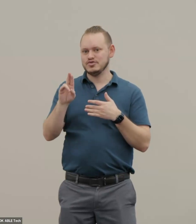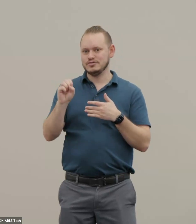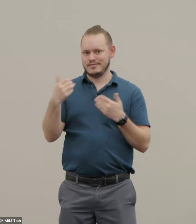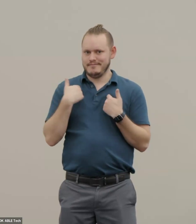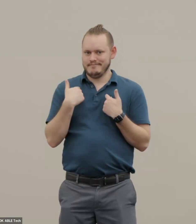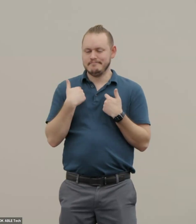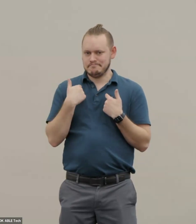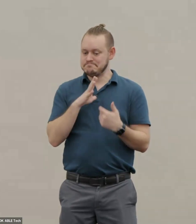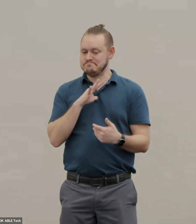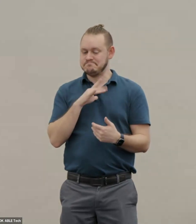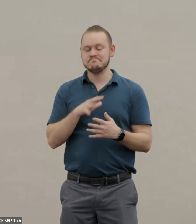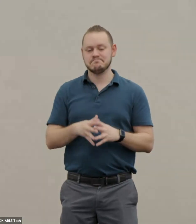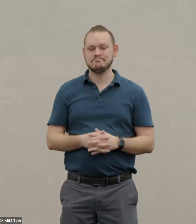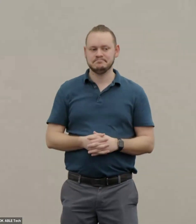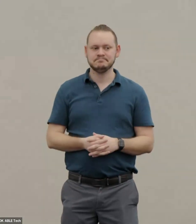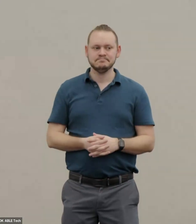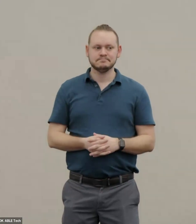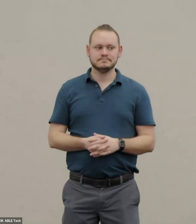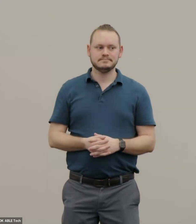cool, all right?